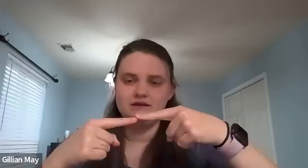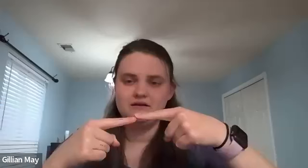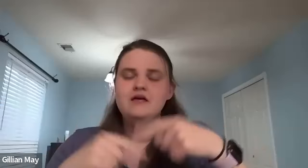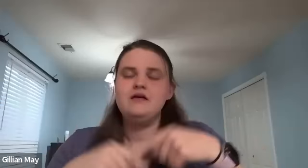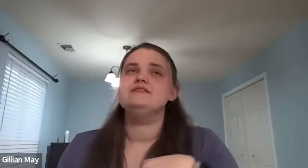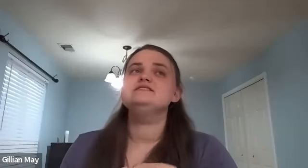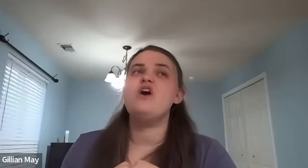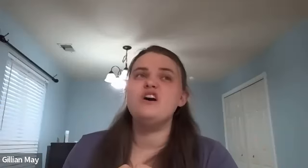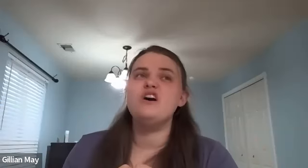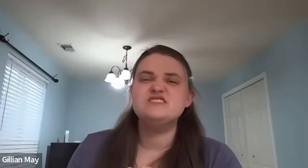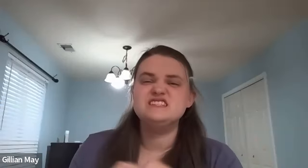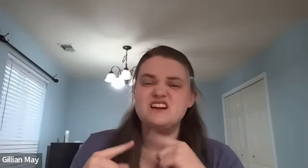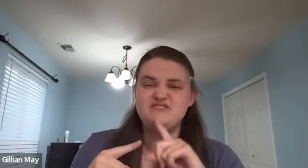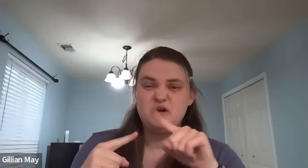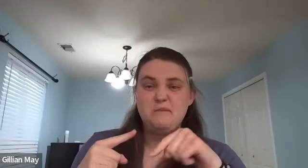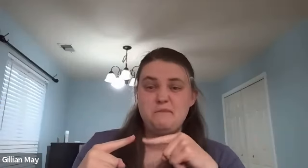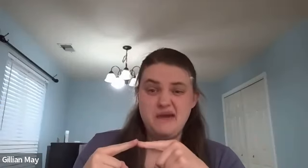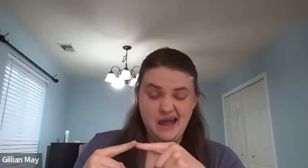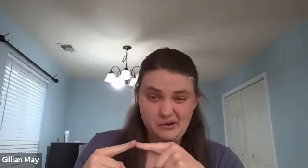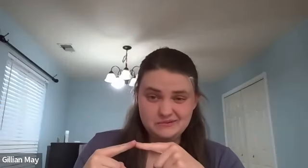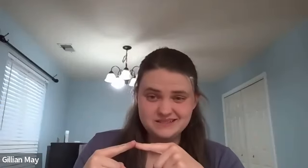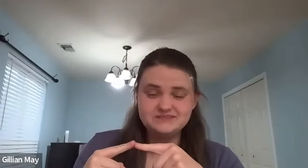When. This is also the sign for about.